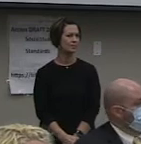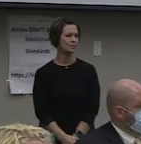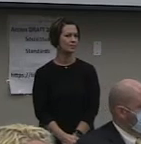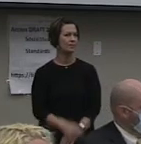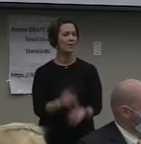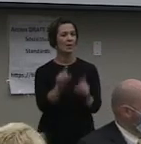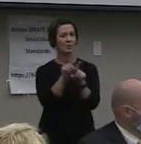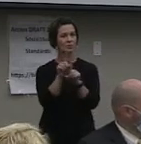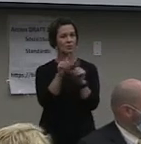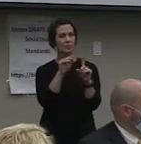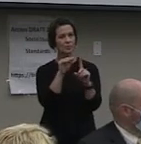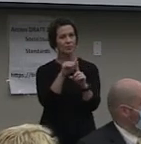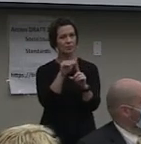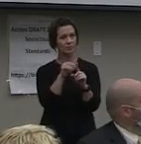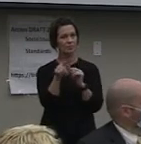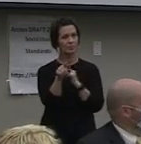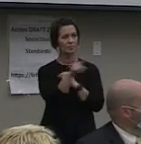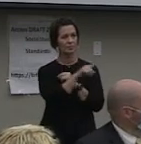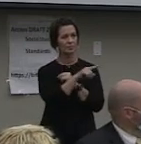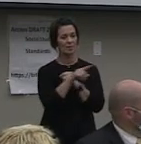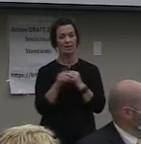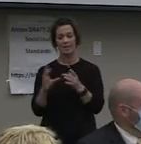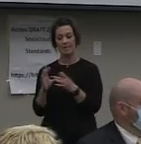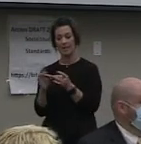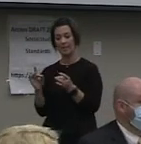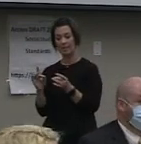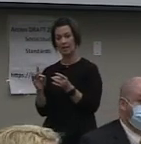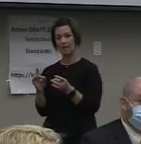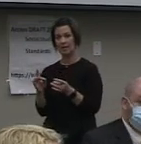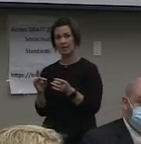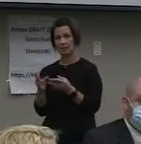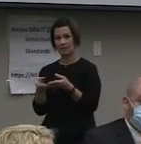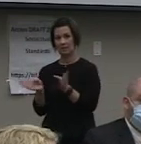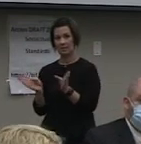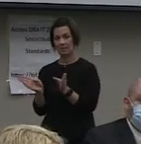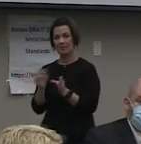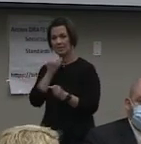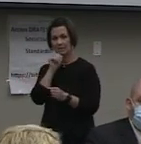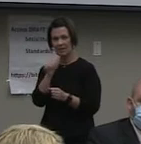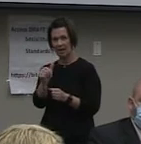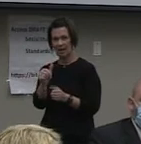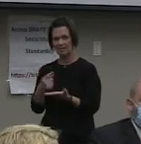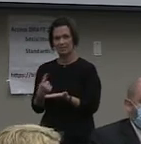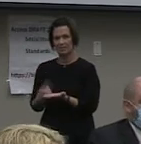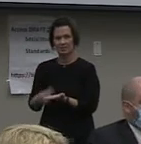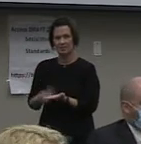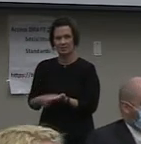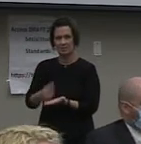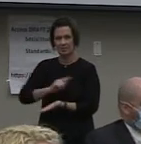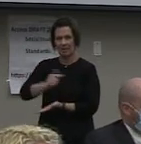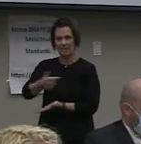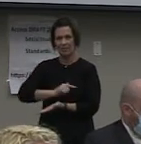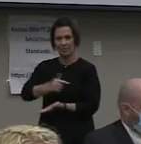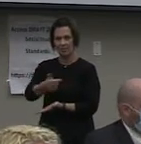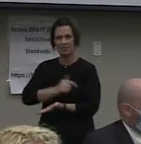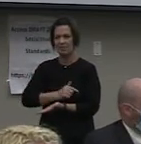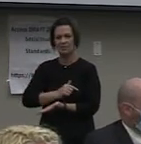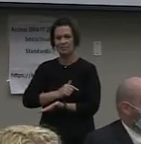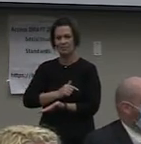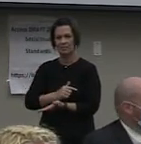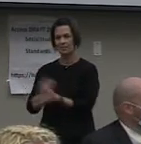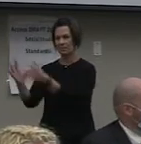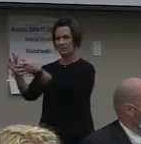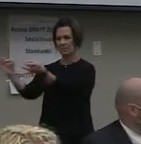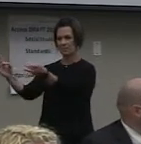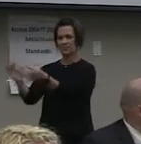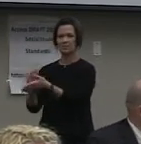You're also reminded that this is public comment only. This is not a discussion or a back and forth with the committee. So we'll